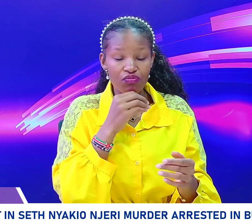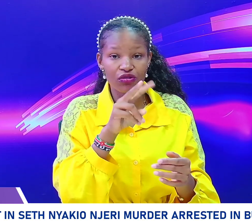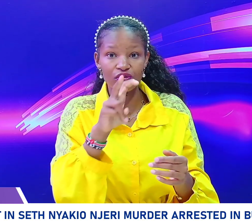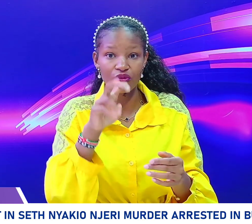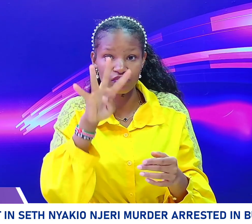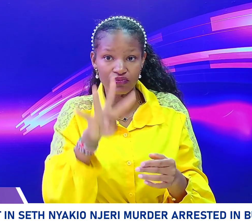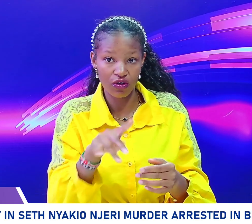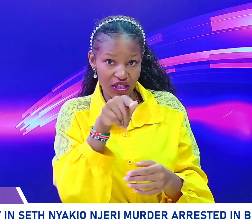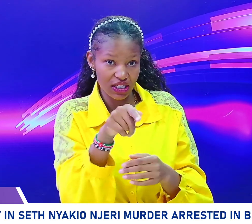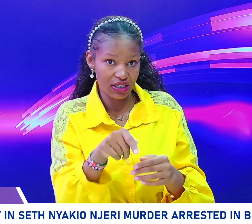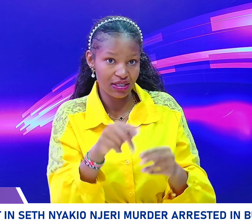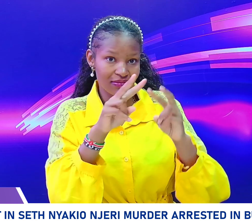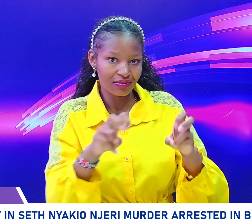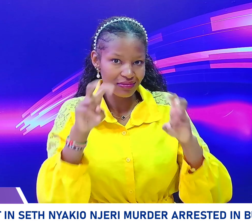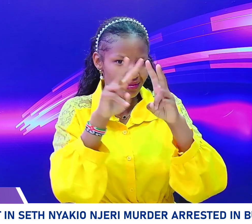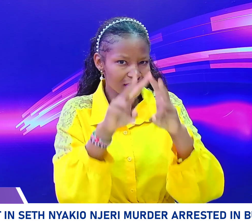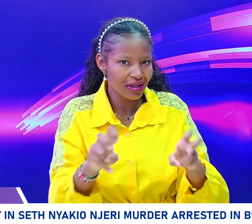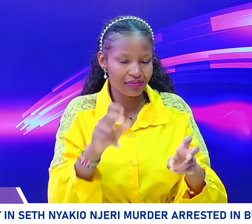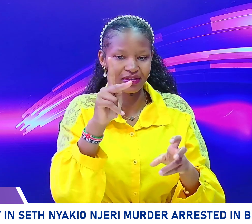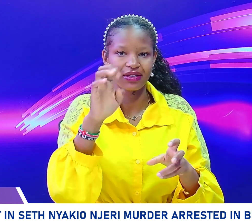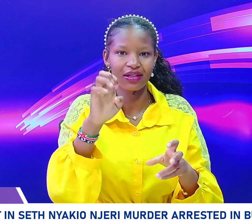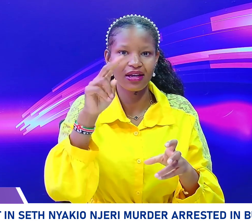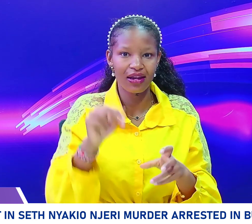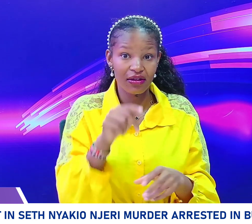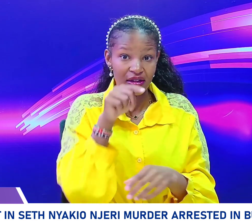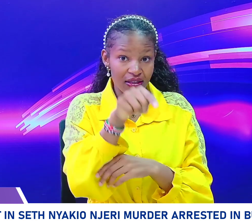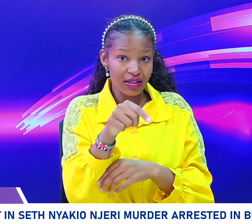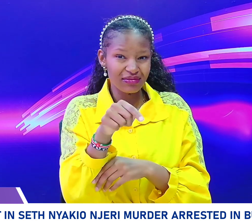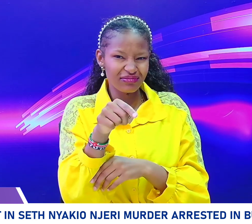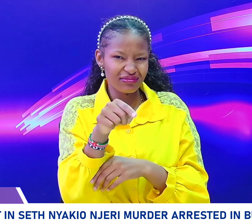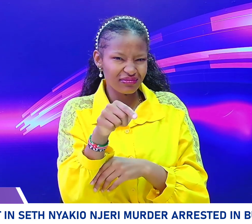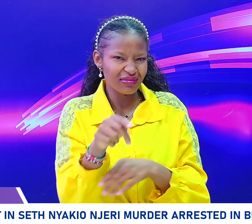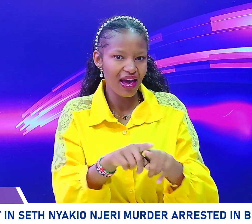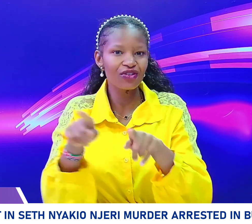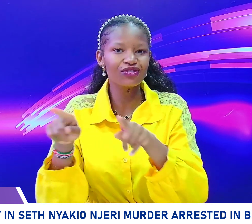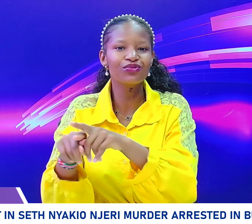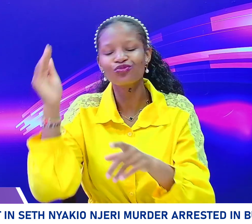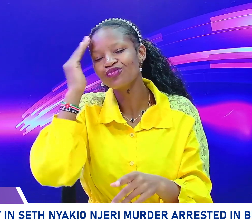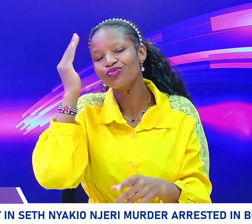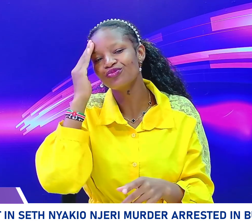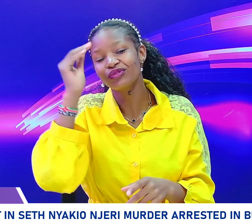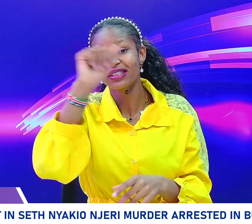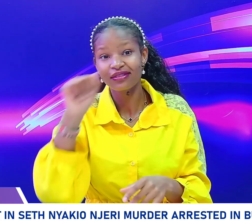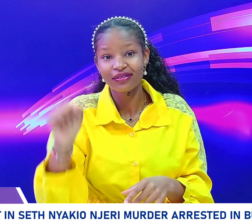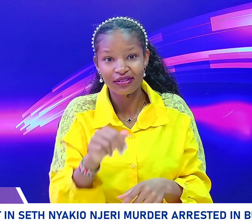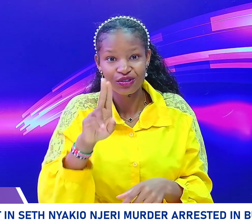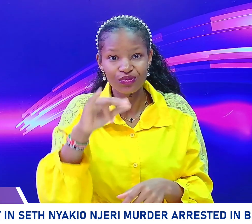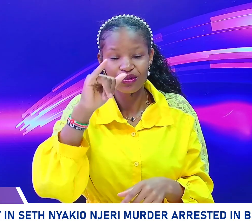Ken Kimathi Ishunuko, also known as Sultan, was tracked down by homicide detectives working with